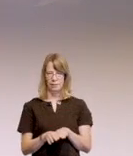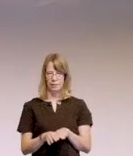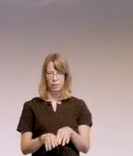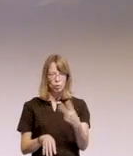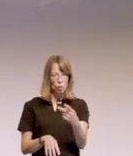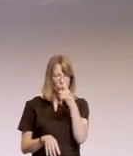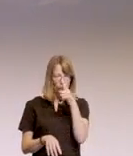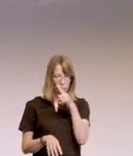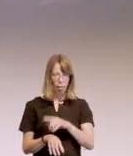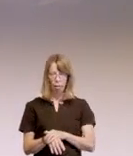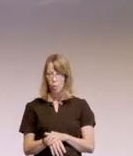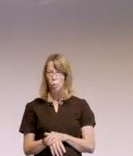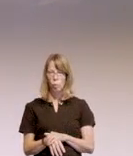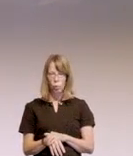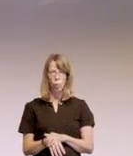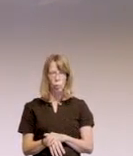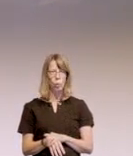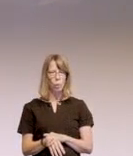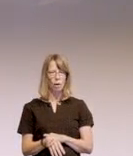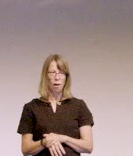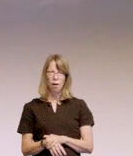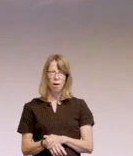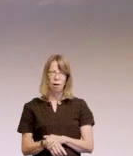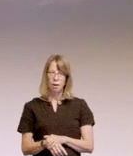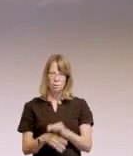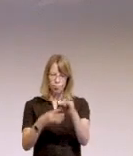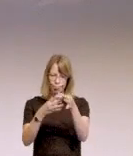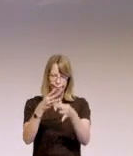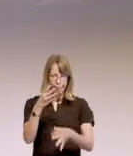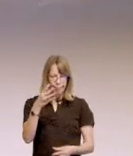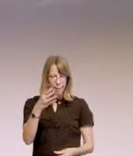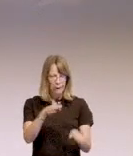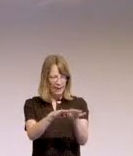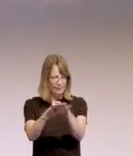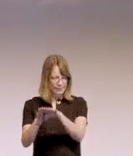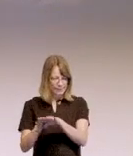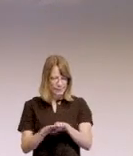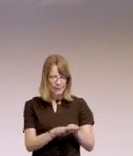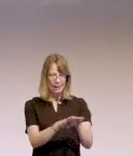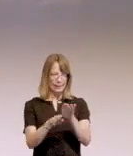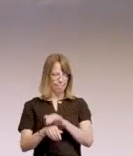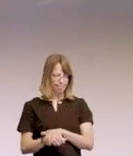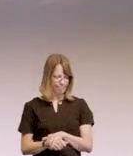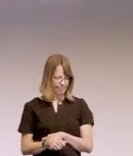two individuals who share a significant amount in common, as you could see by the superannuation